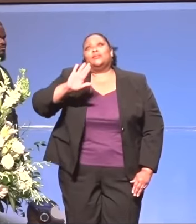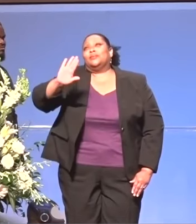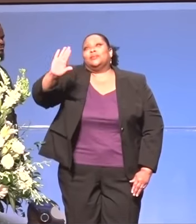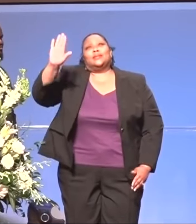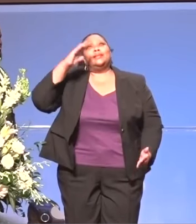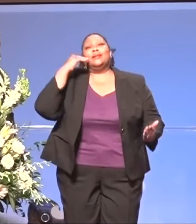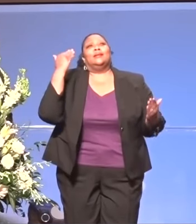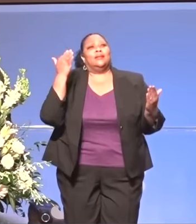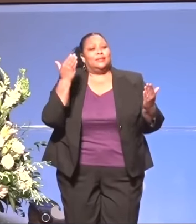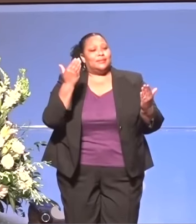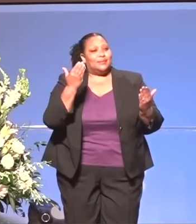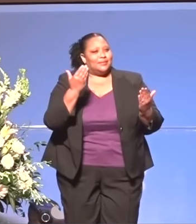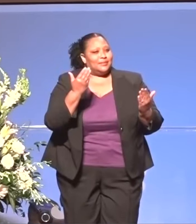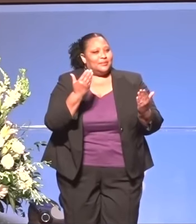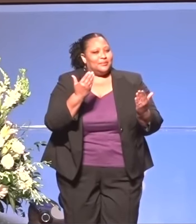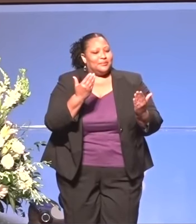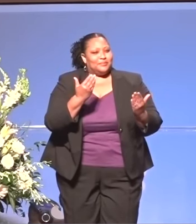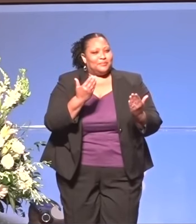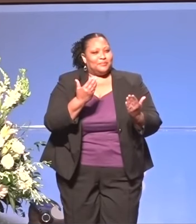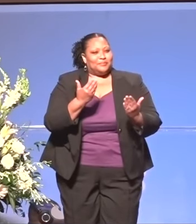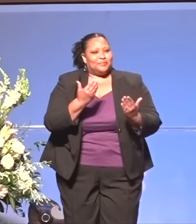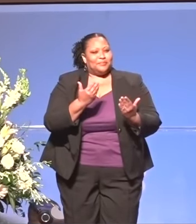your goodness